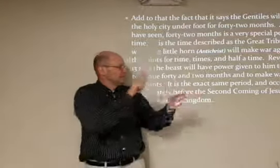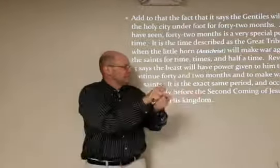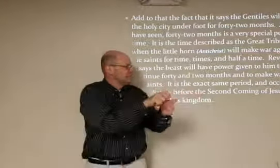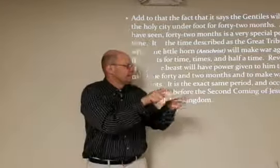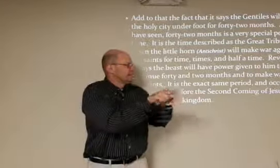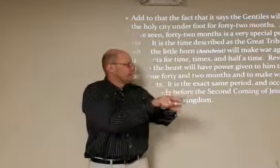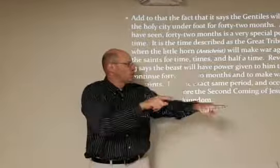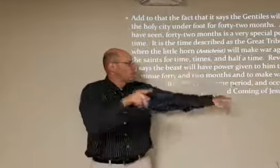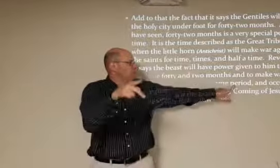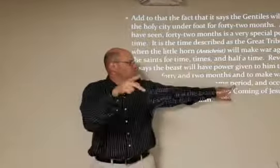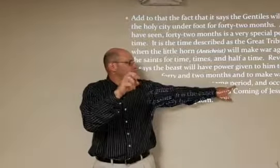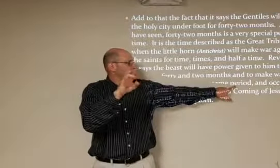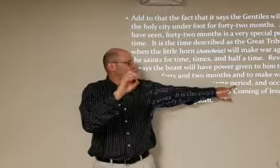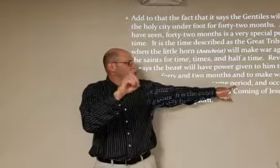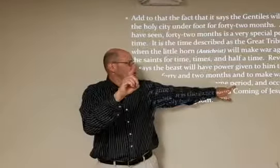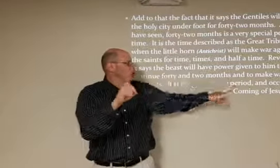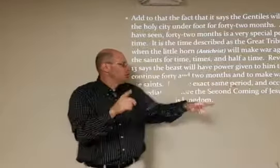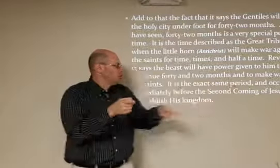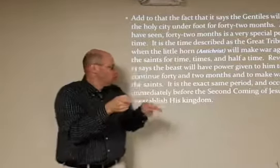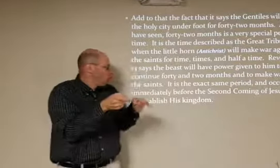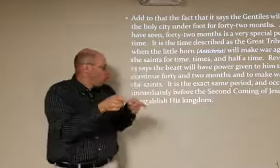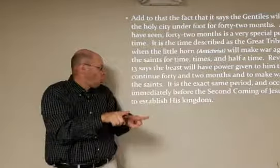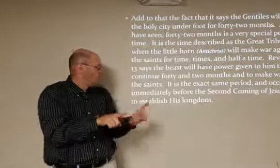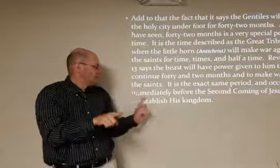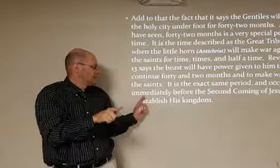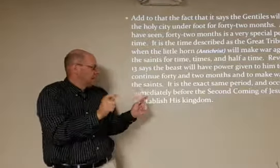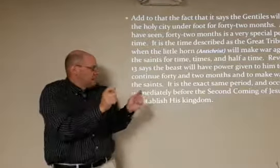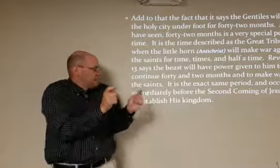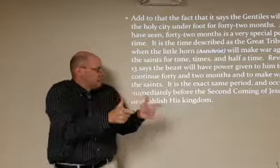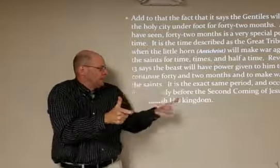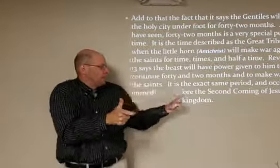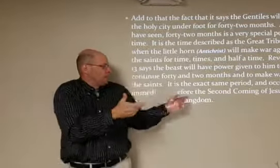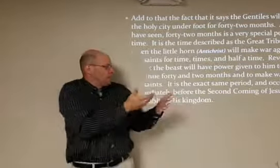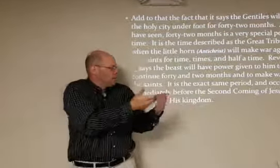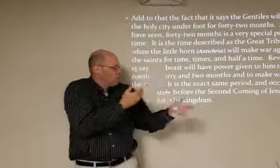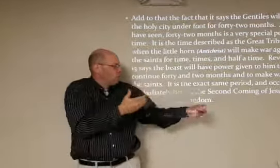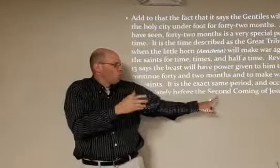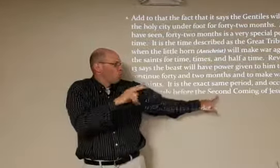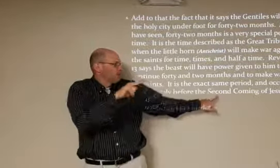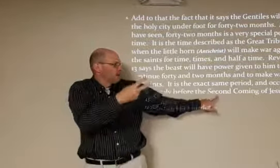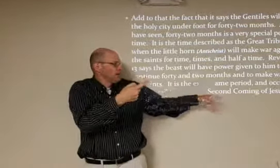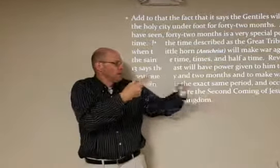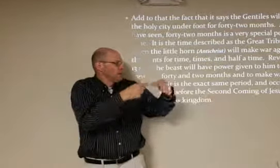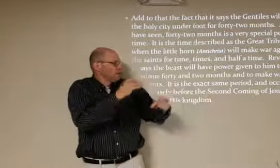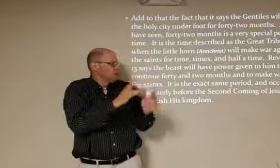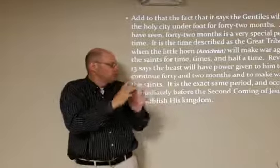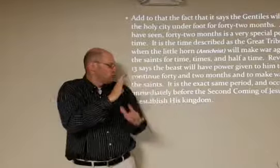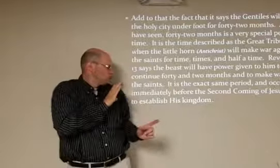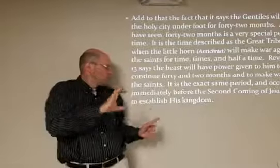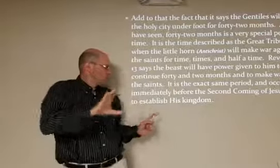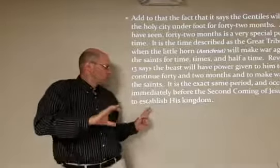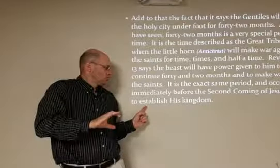saints. It's the exact same period and occurs immediately before the second coming of Jesus